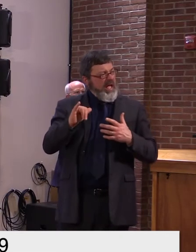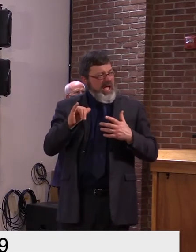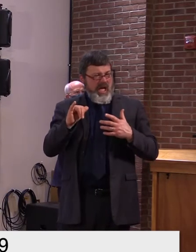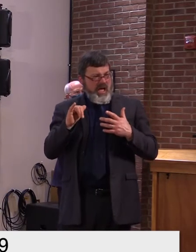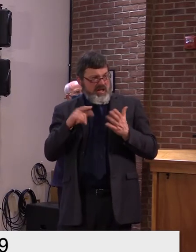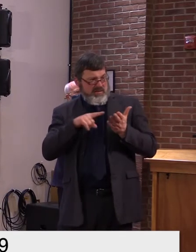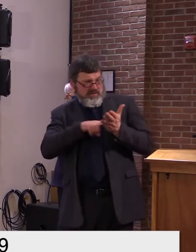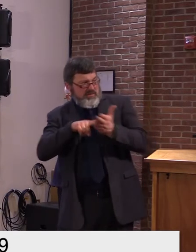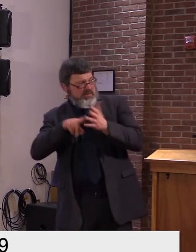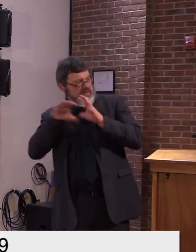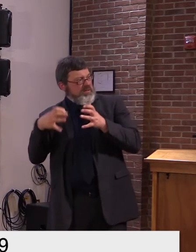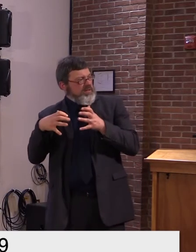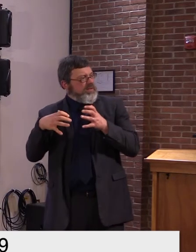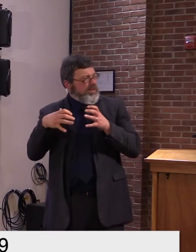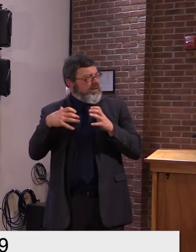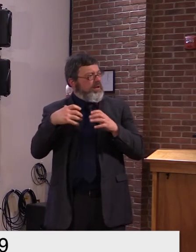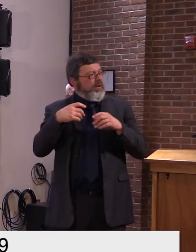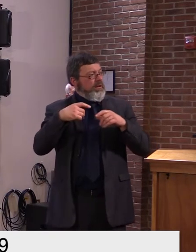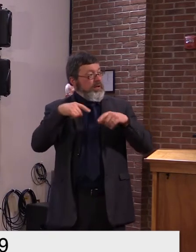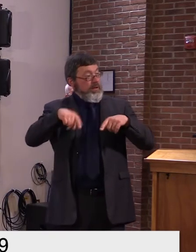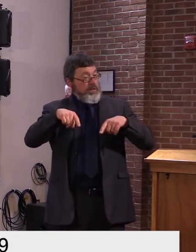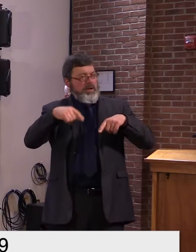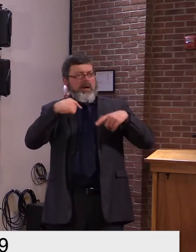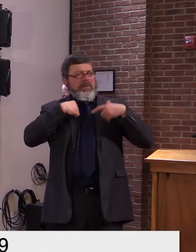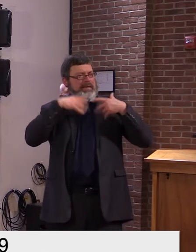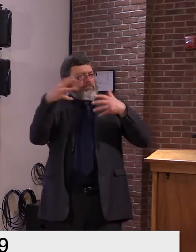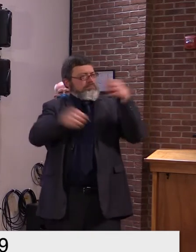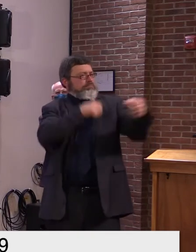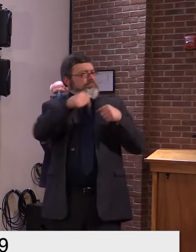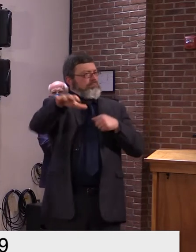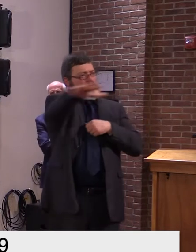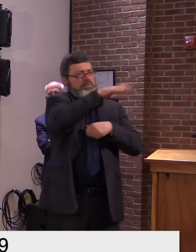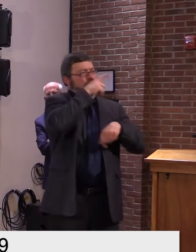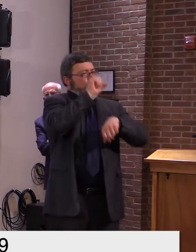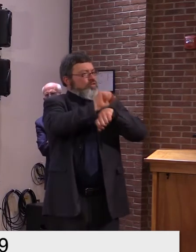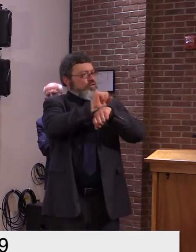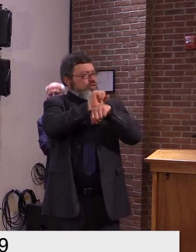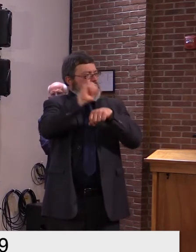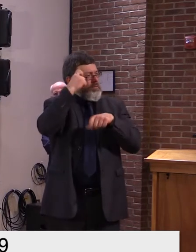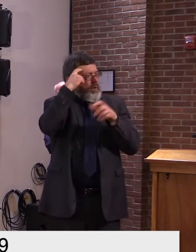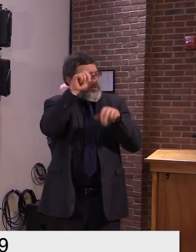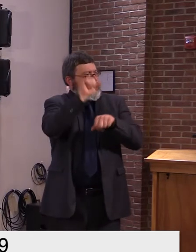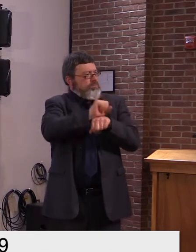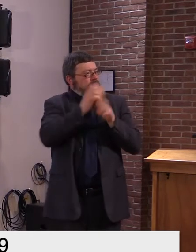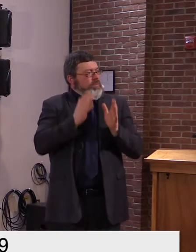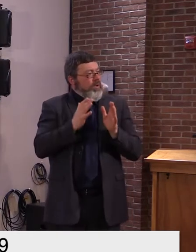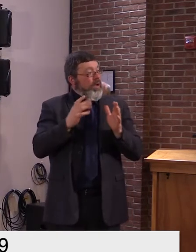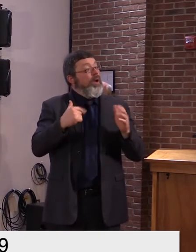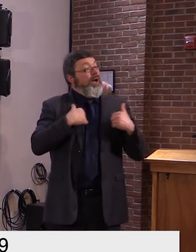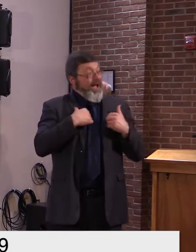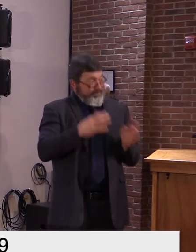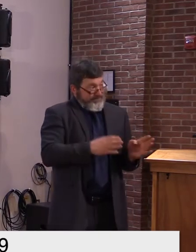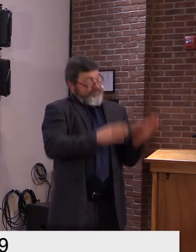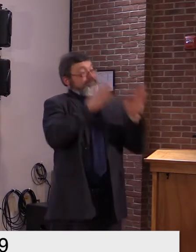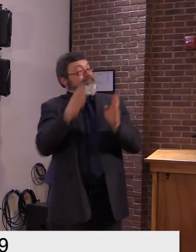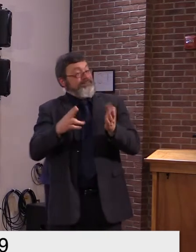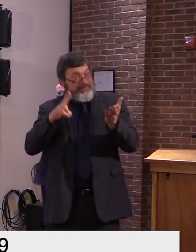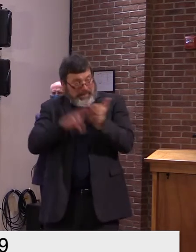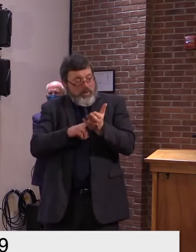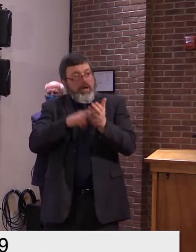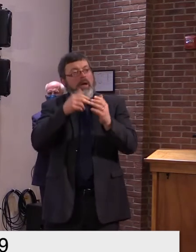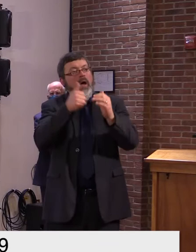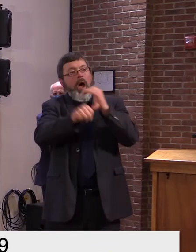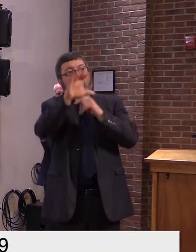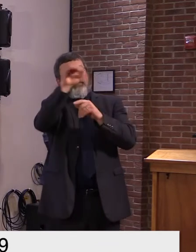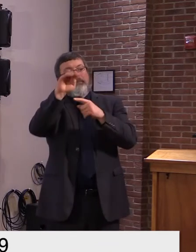agencies, as well as a contractor, Maximus, but not anything that I've heard of